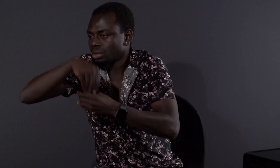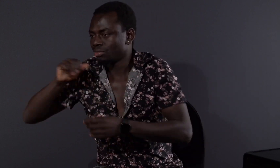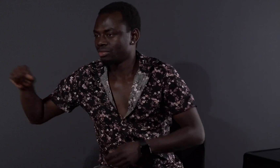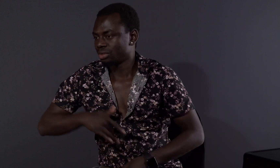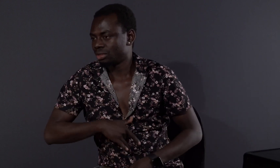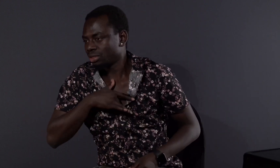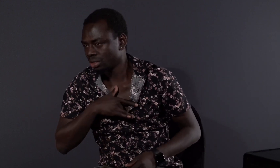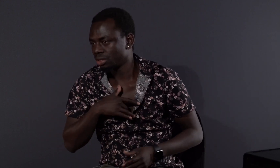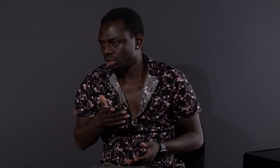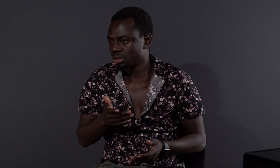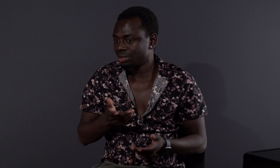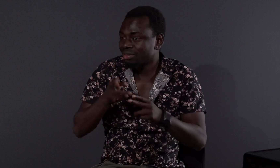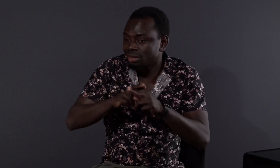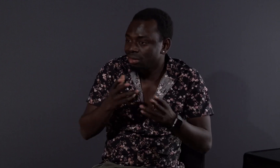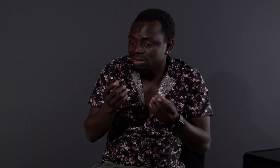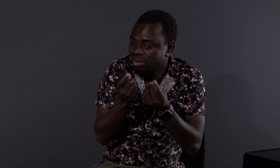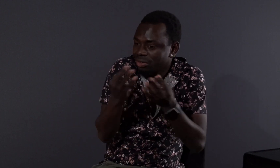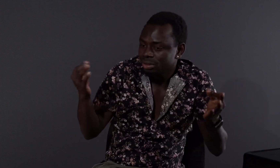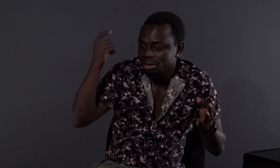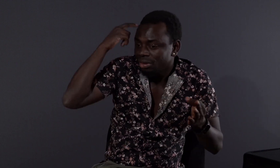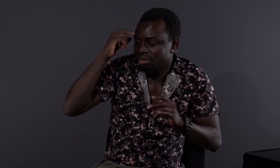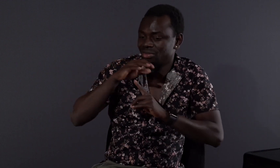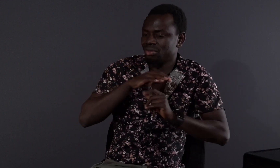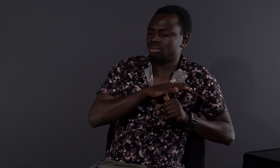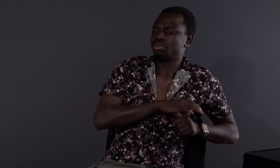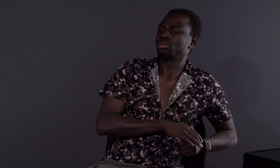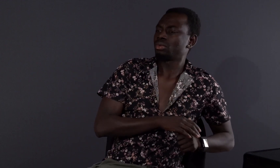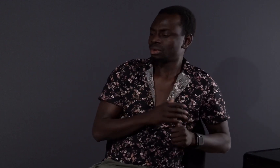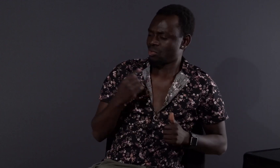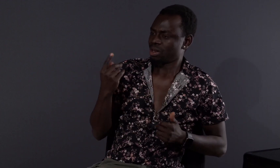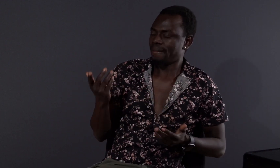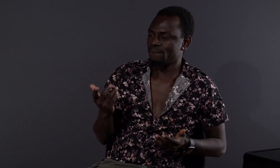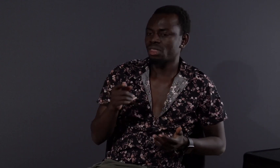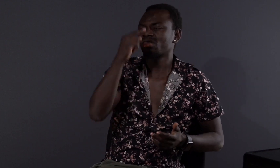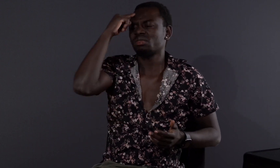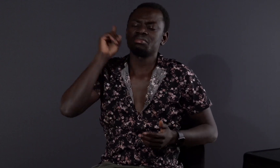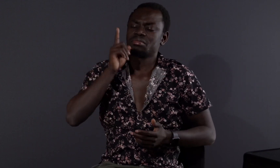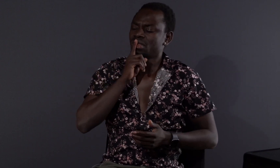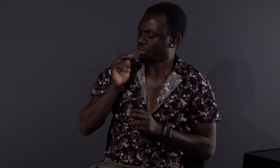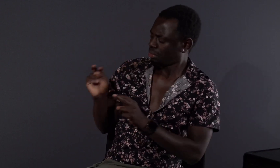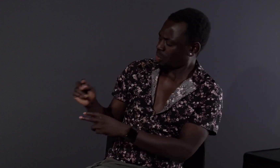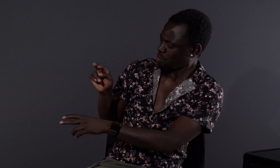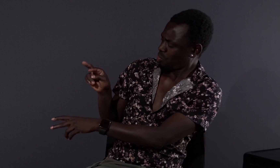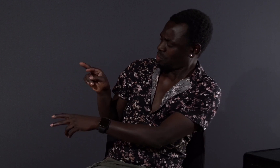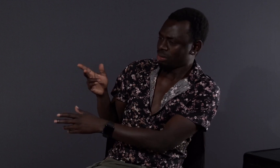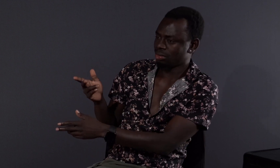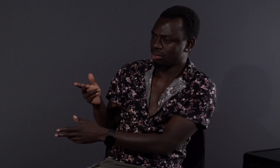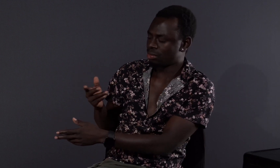can't understand what's happening, and I feel depressed. When I first arrived, the doctors, well, they treated me like I could